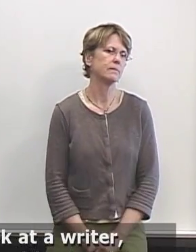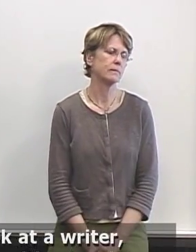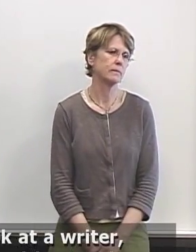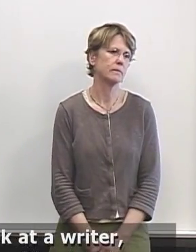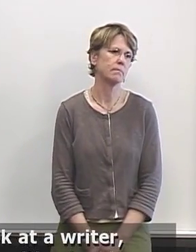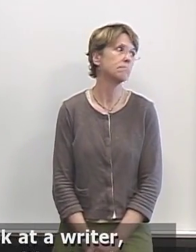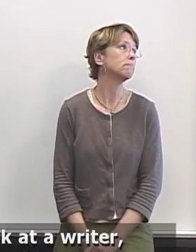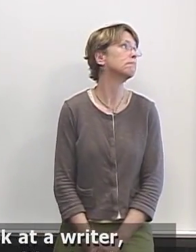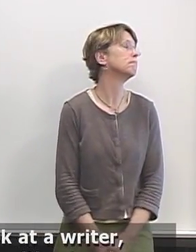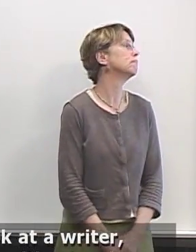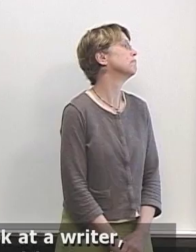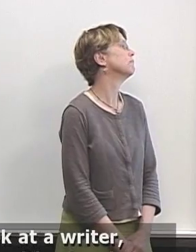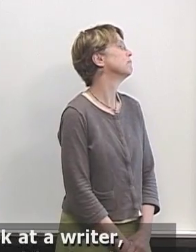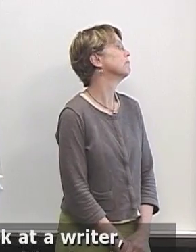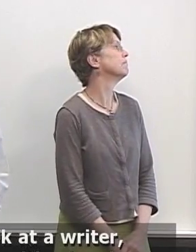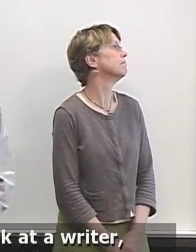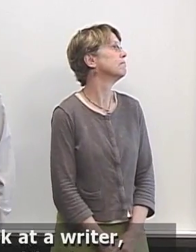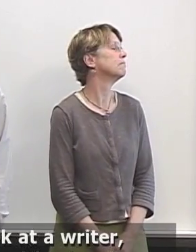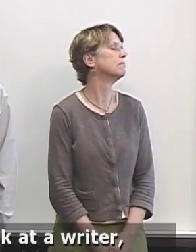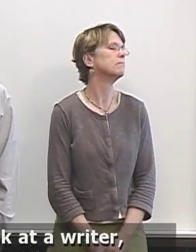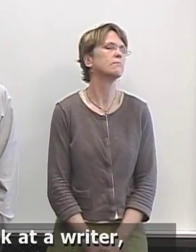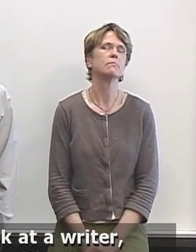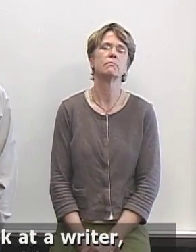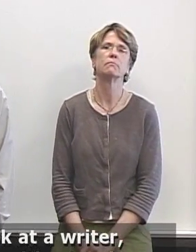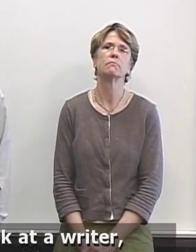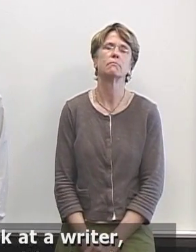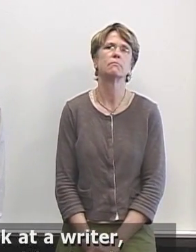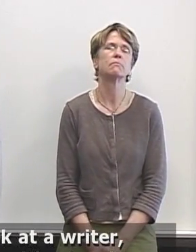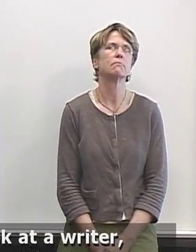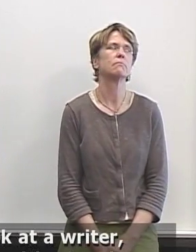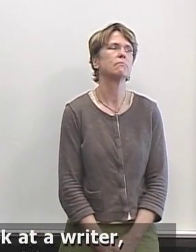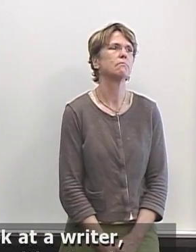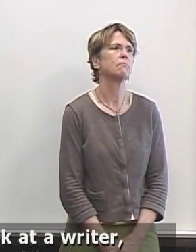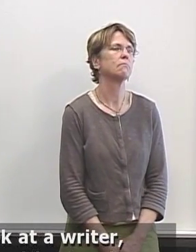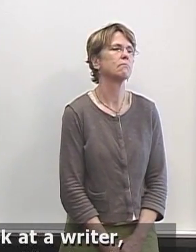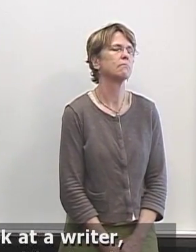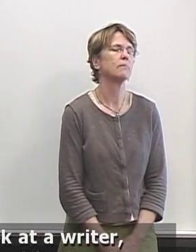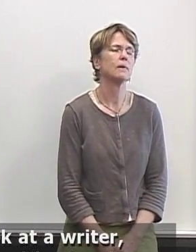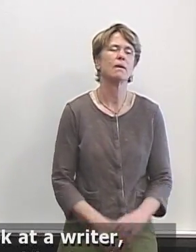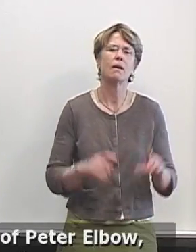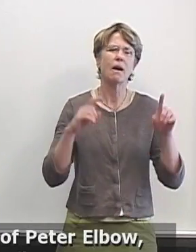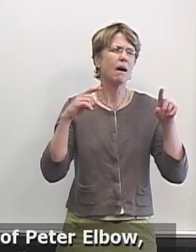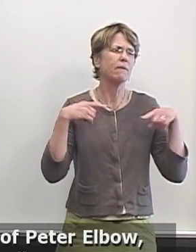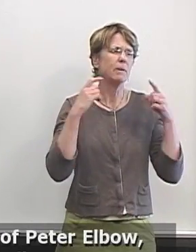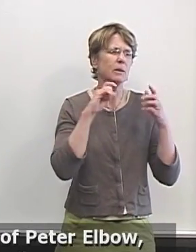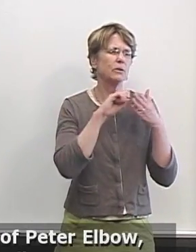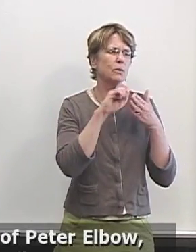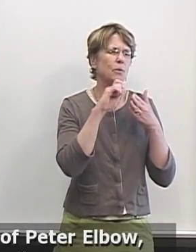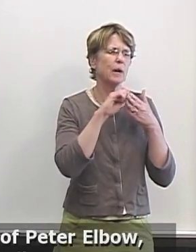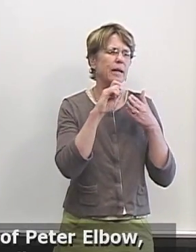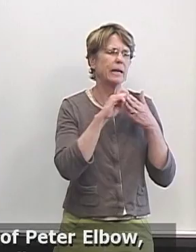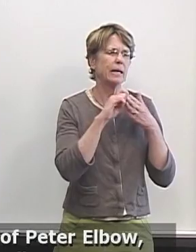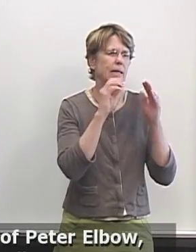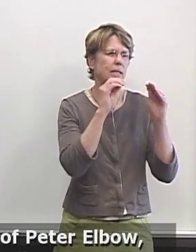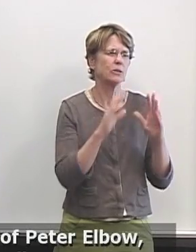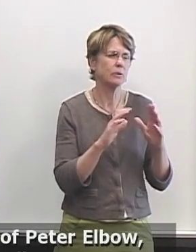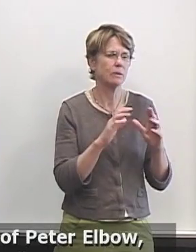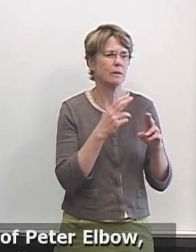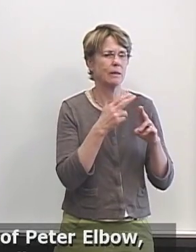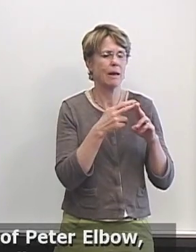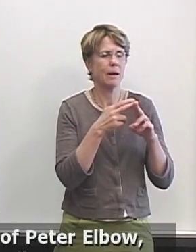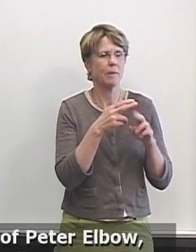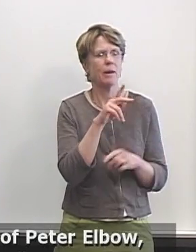So let's look at a writer, well-known writing teacher by the name of Peter Elbow,